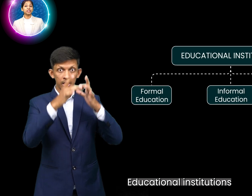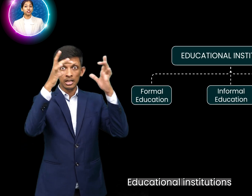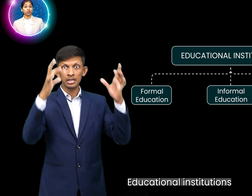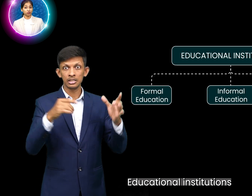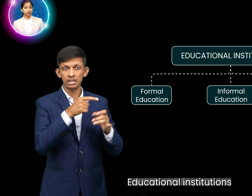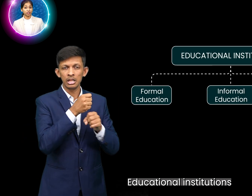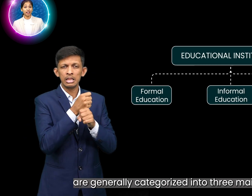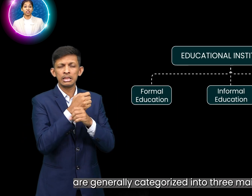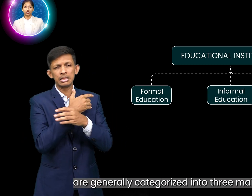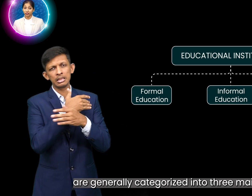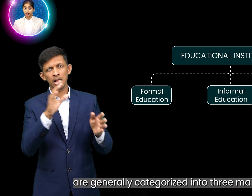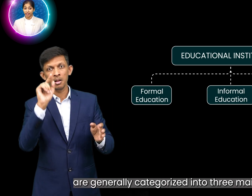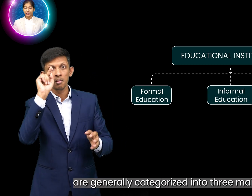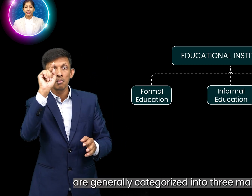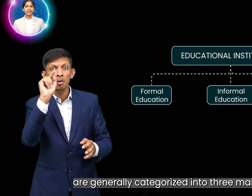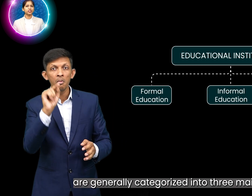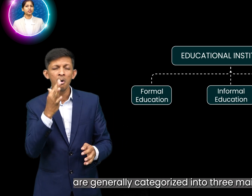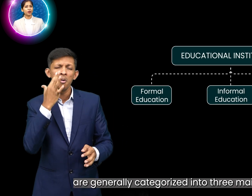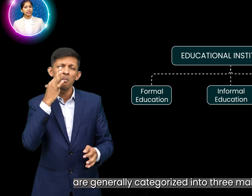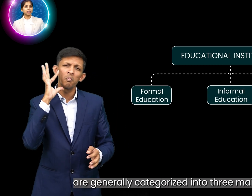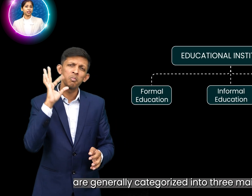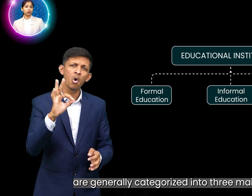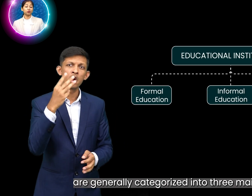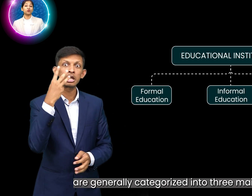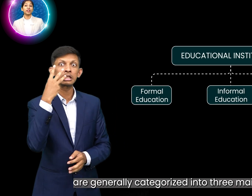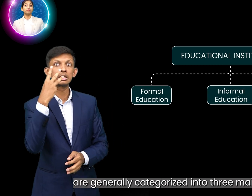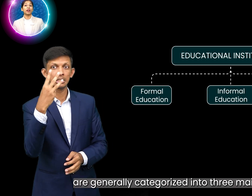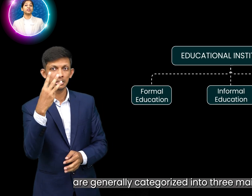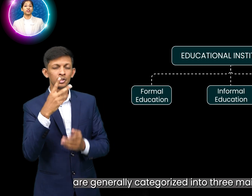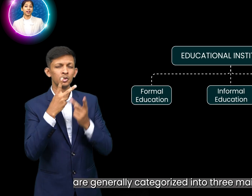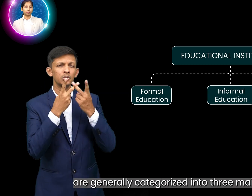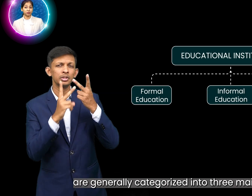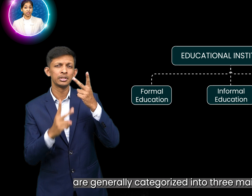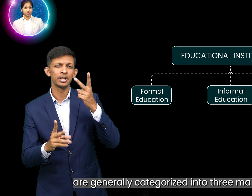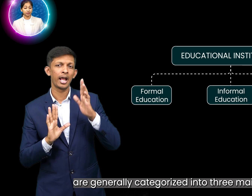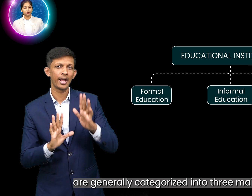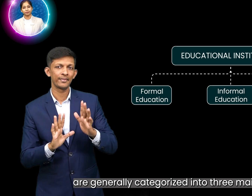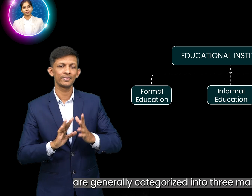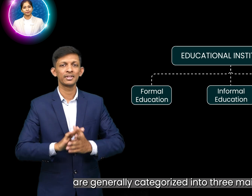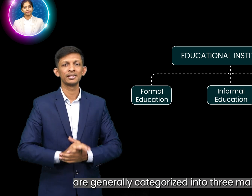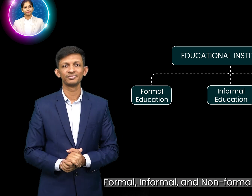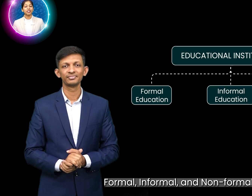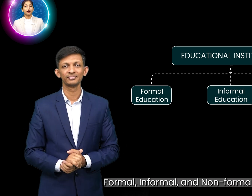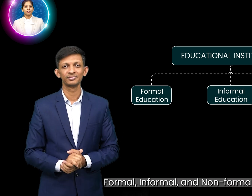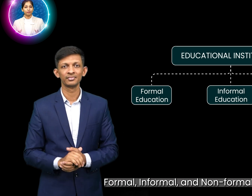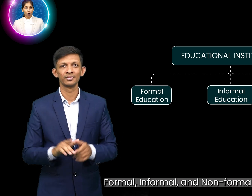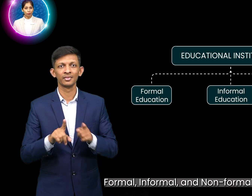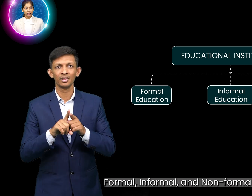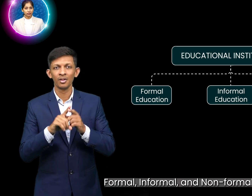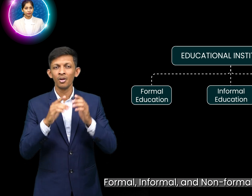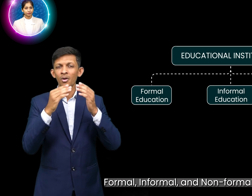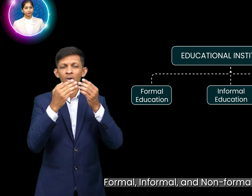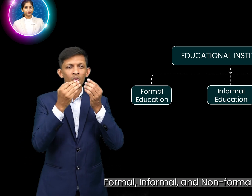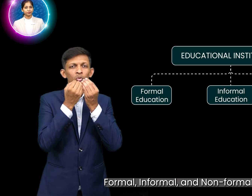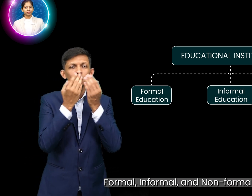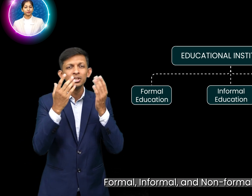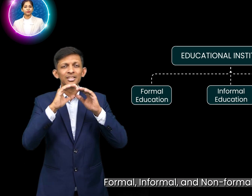Educational institutions are generally categorized into three main types: formal,